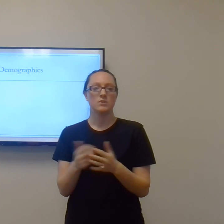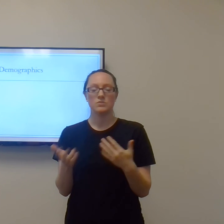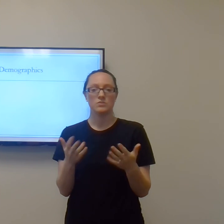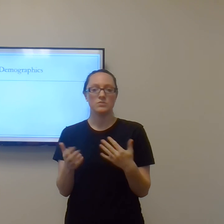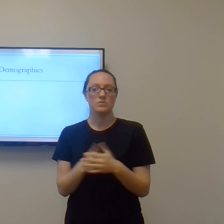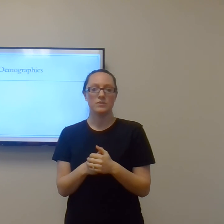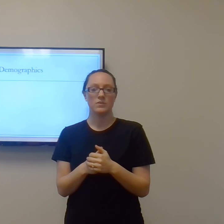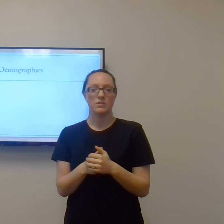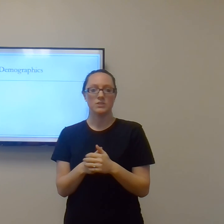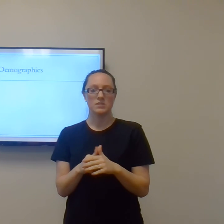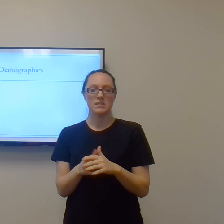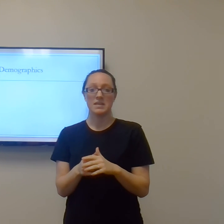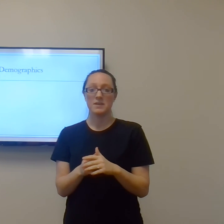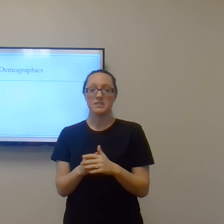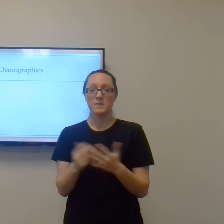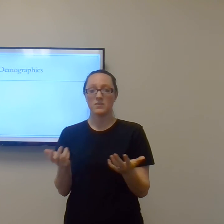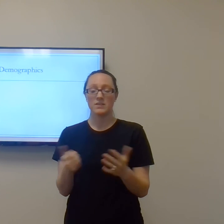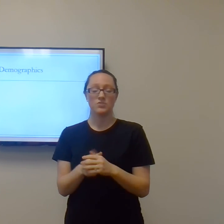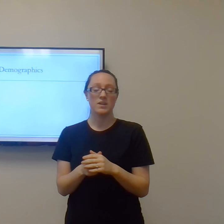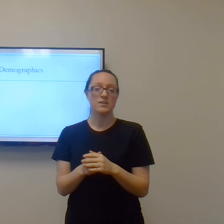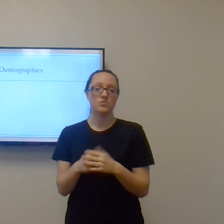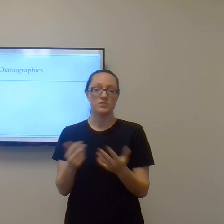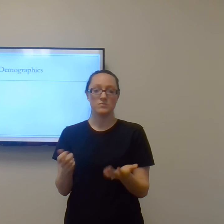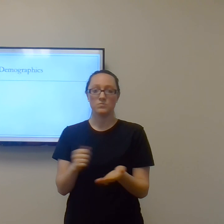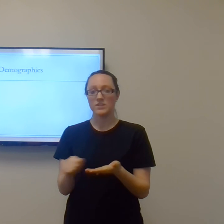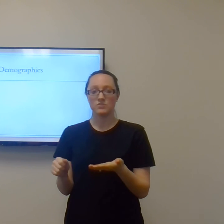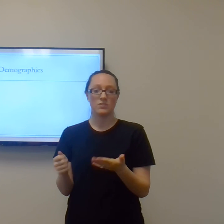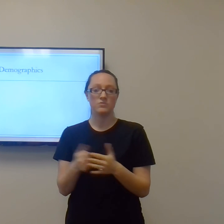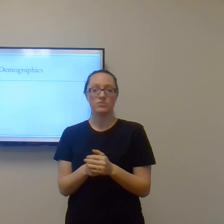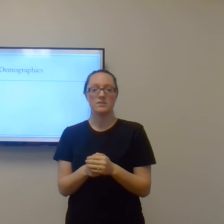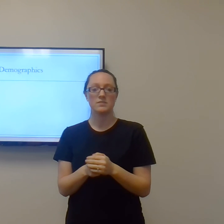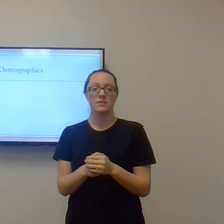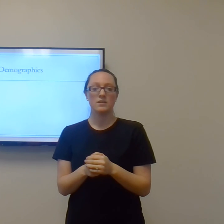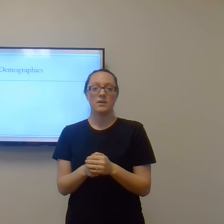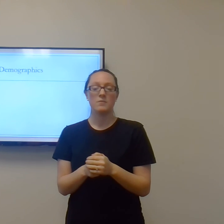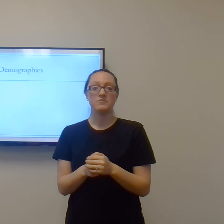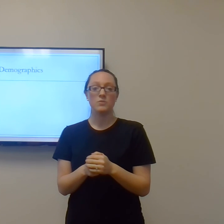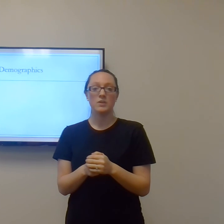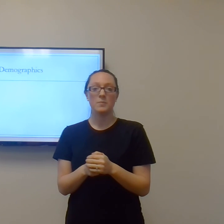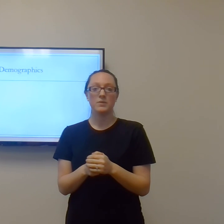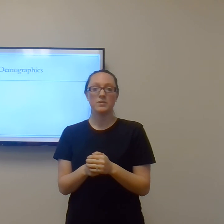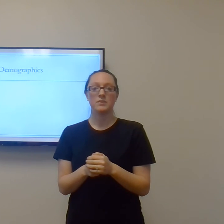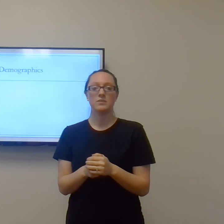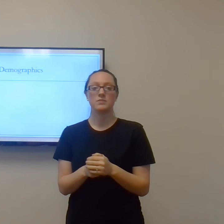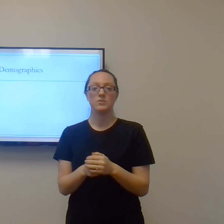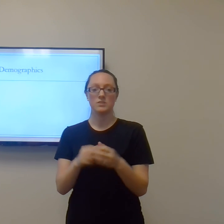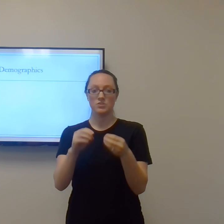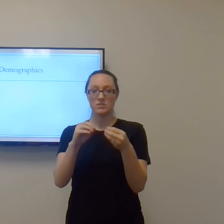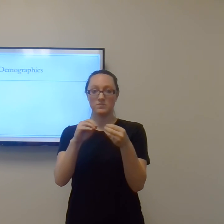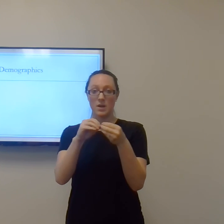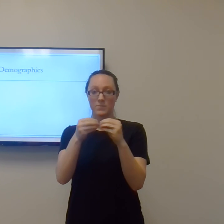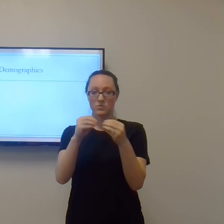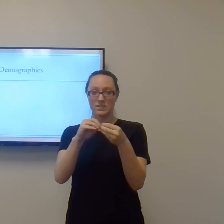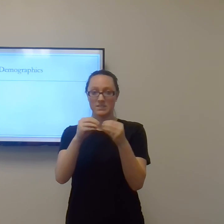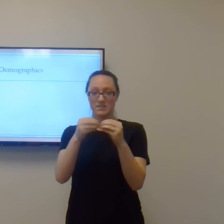Those are two different questions, and they may spell their address or write their address. Phone number, you can just, number is this